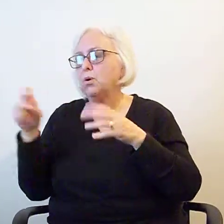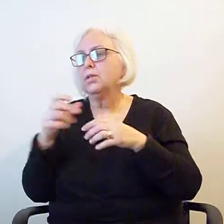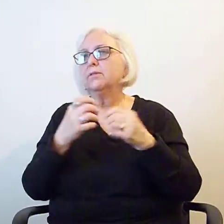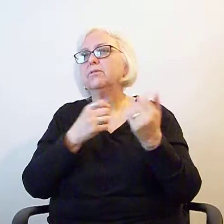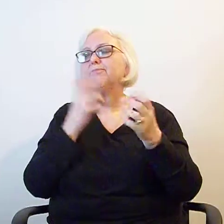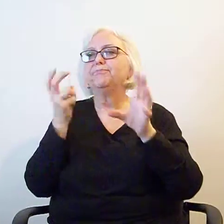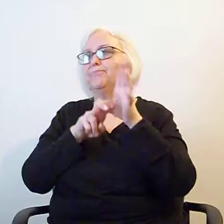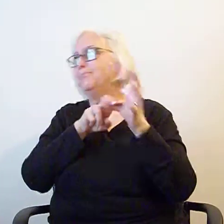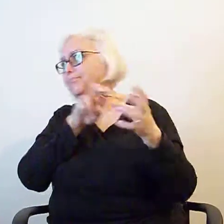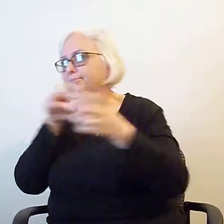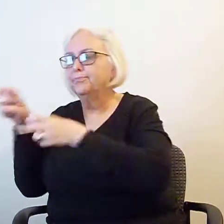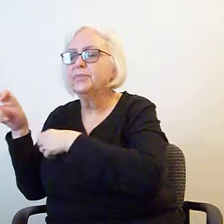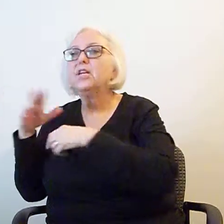team